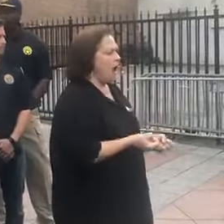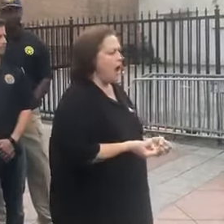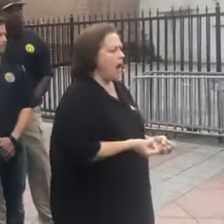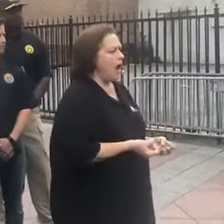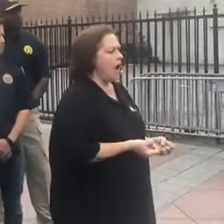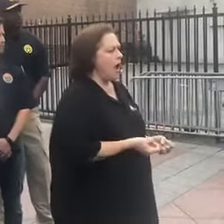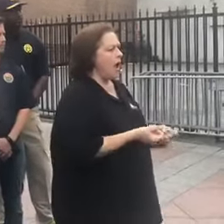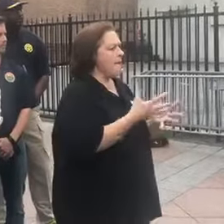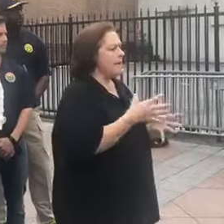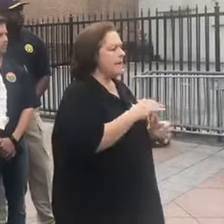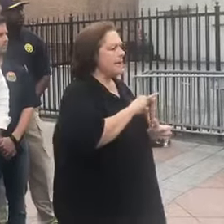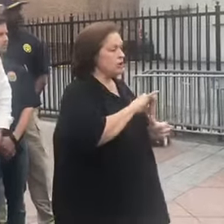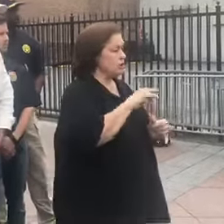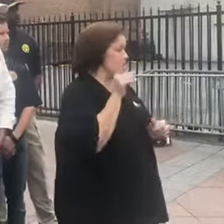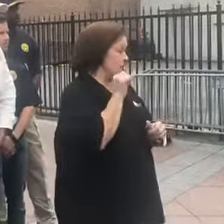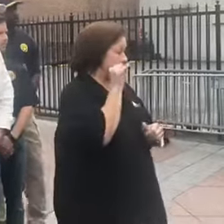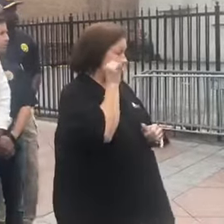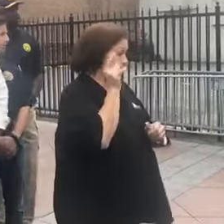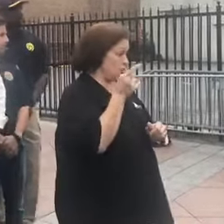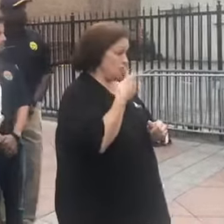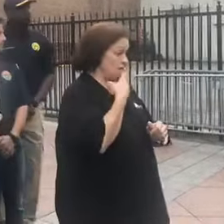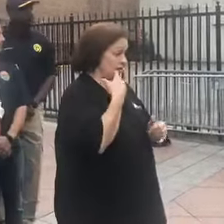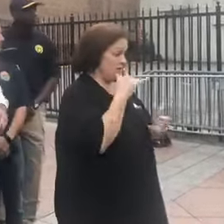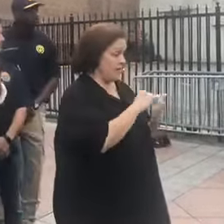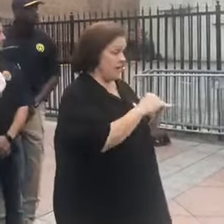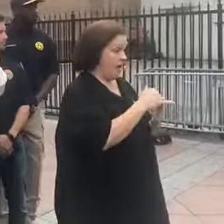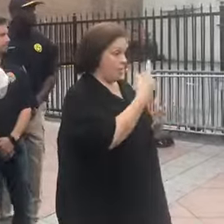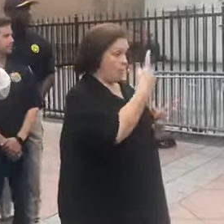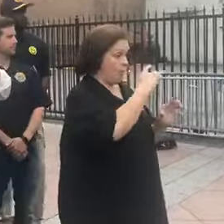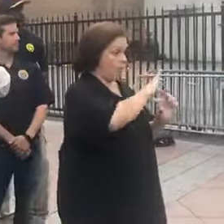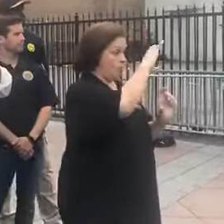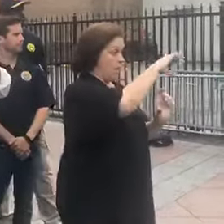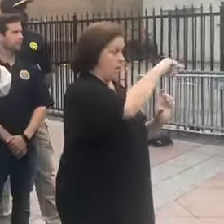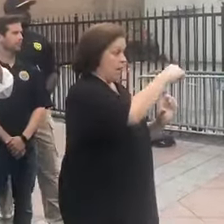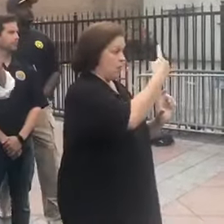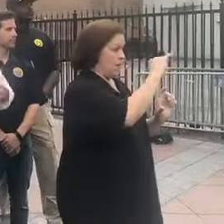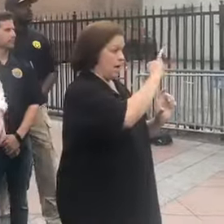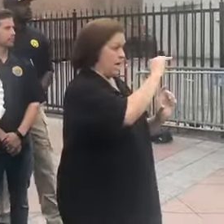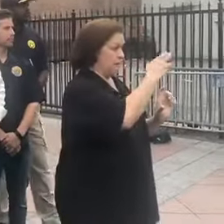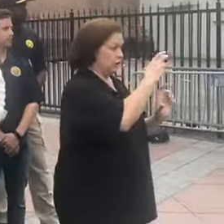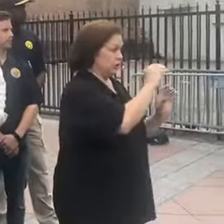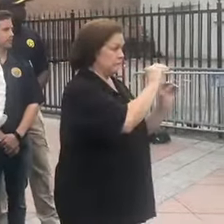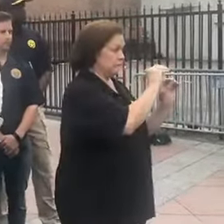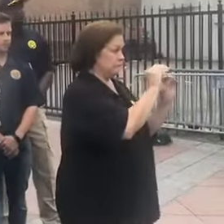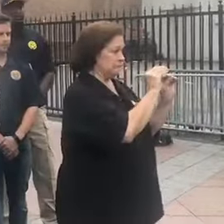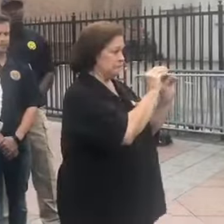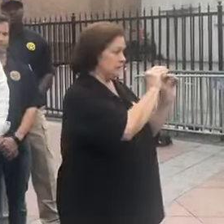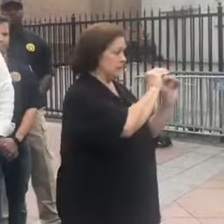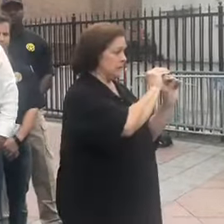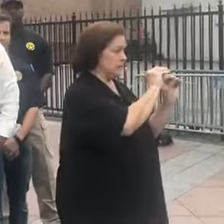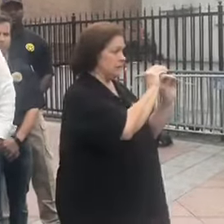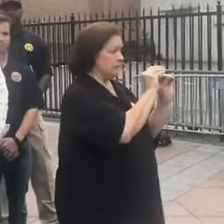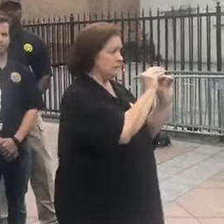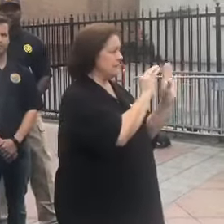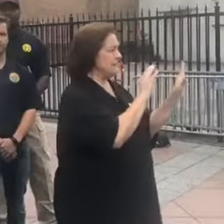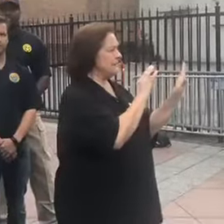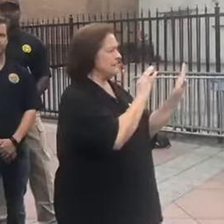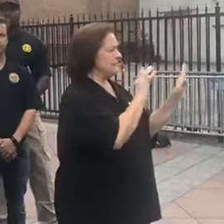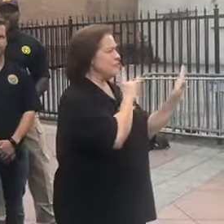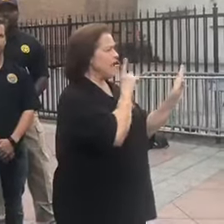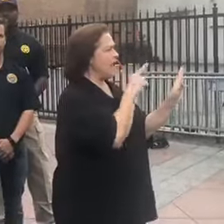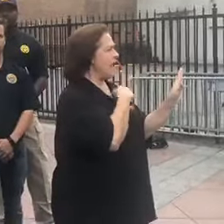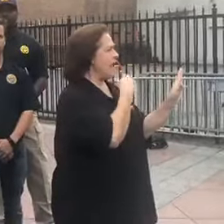the crane shifted? I know yesterday it was about an inch. Do we know how many inches the crane has moved so far? I apologize that I don't